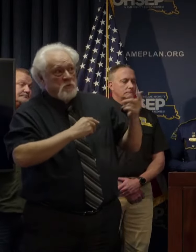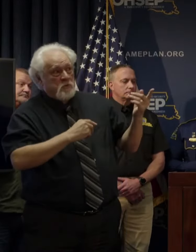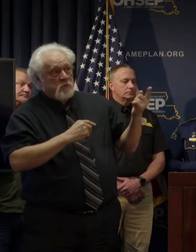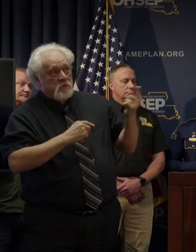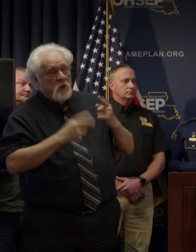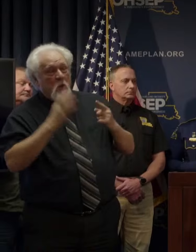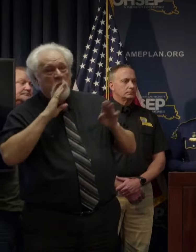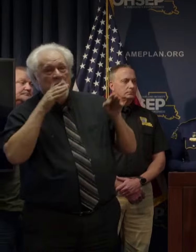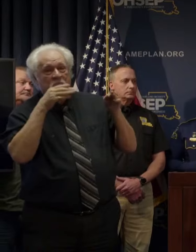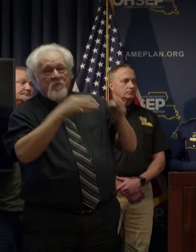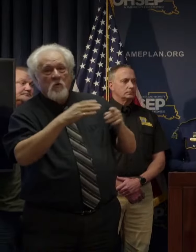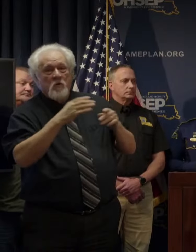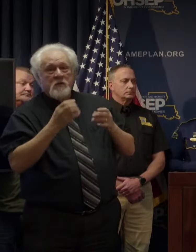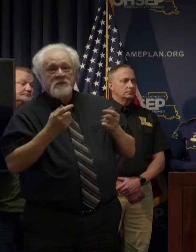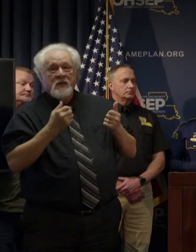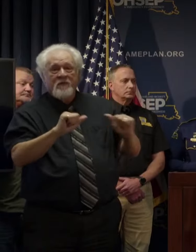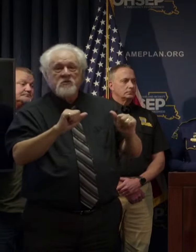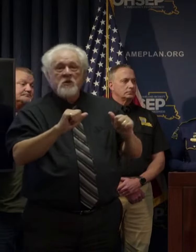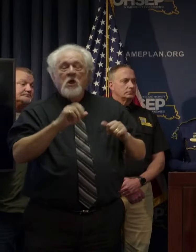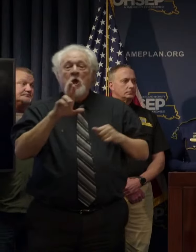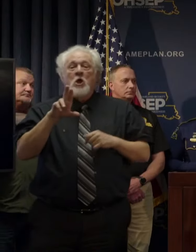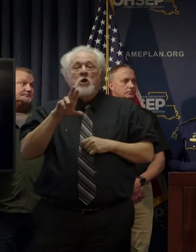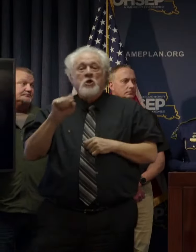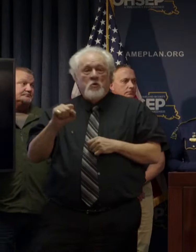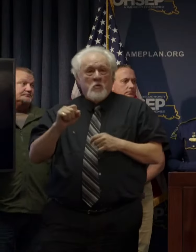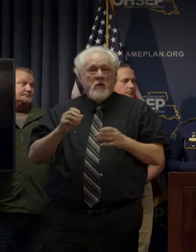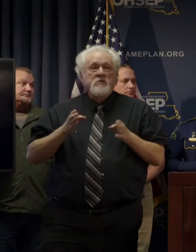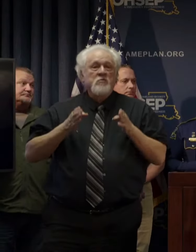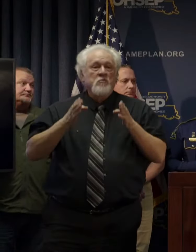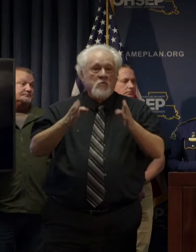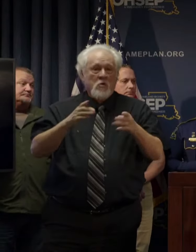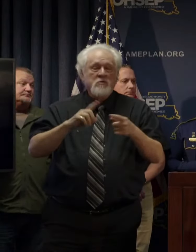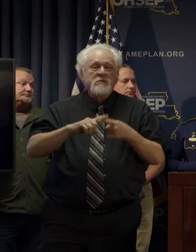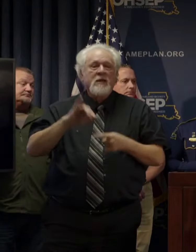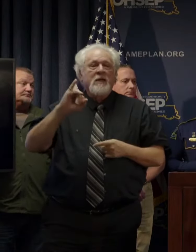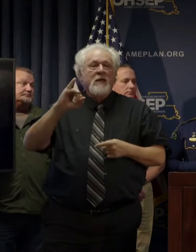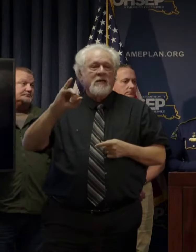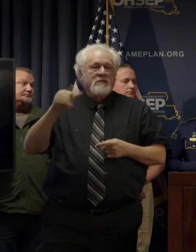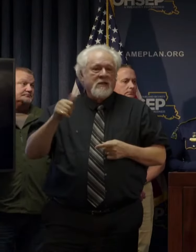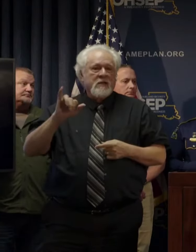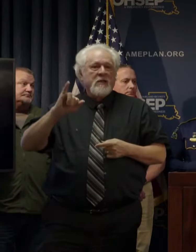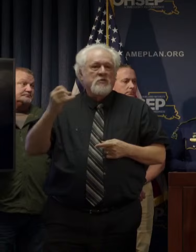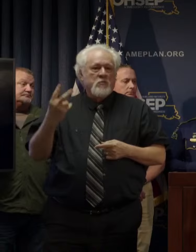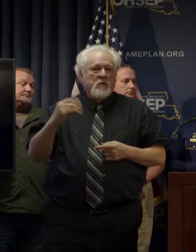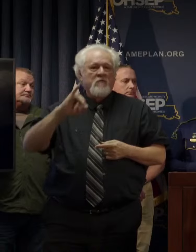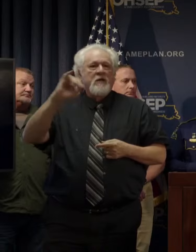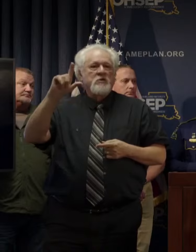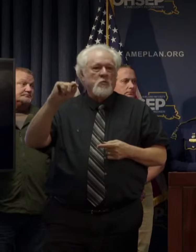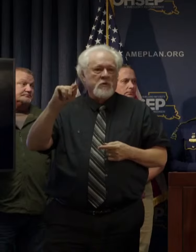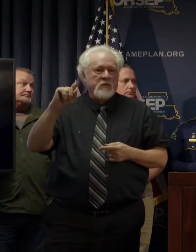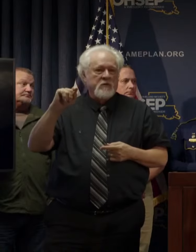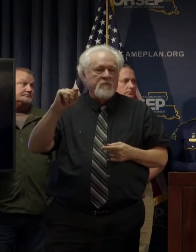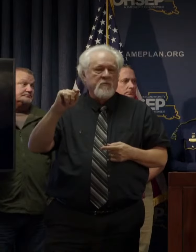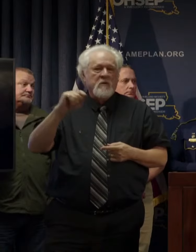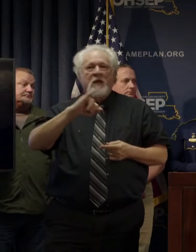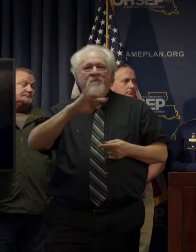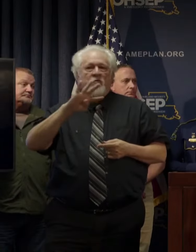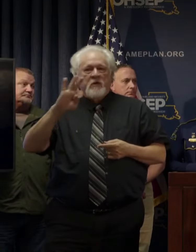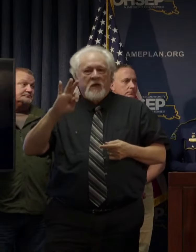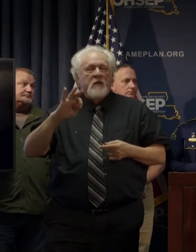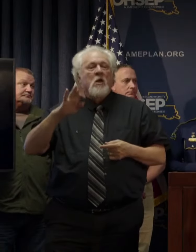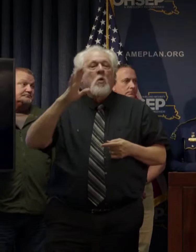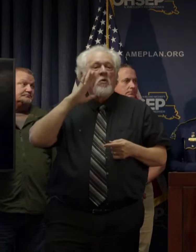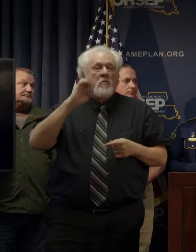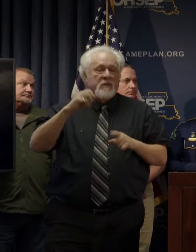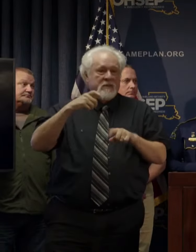focus our efforts on the U.S. routes, as the governor mentioned, and the interstate highways. there's going to be a